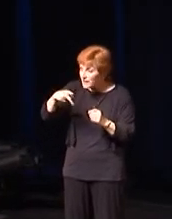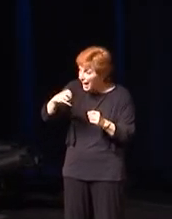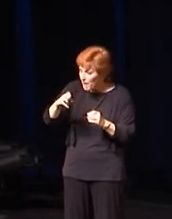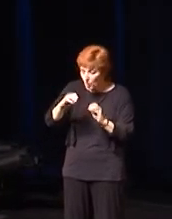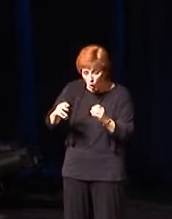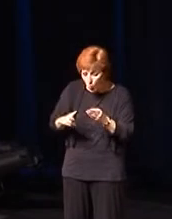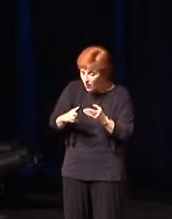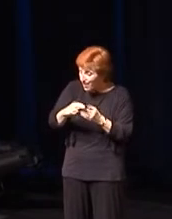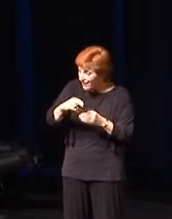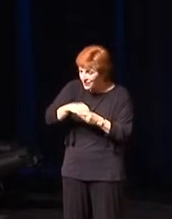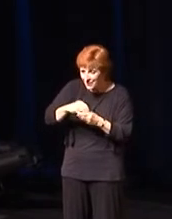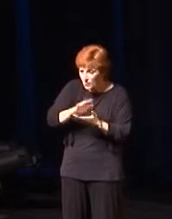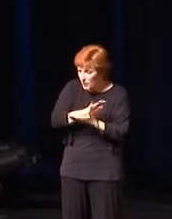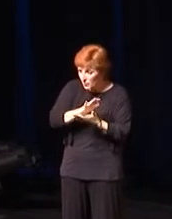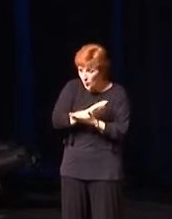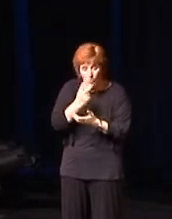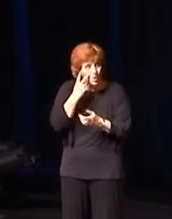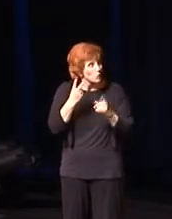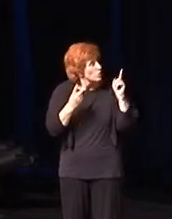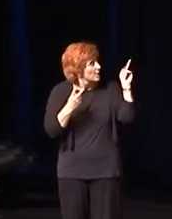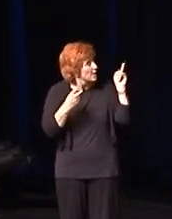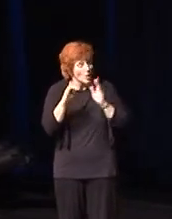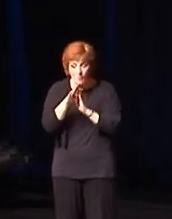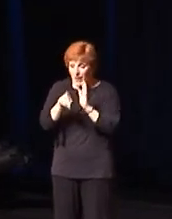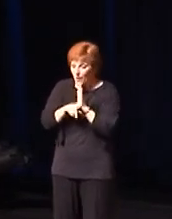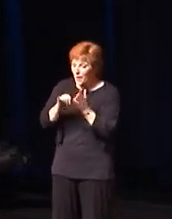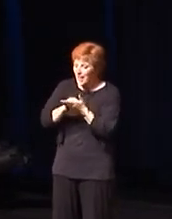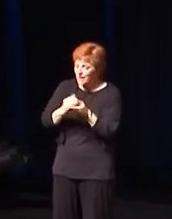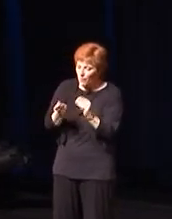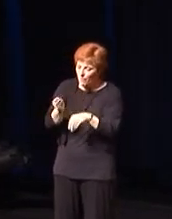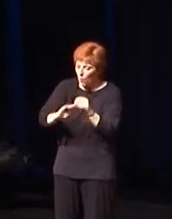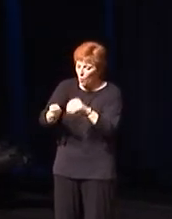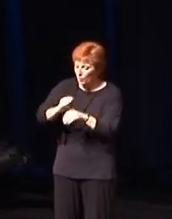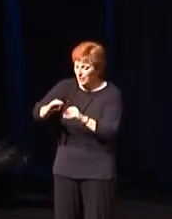made in the paper. And what you see in the background is the folding